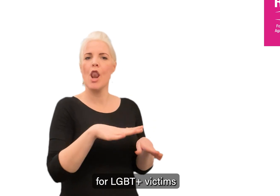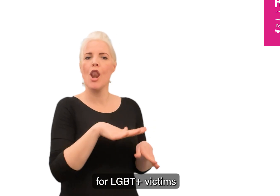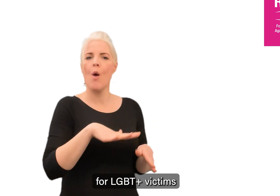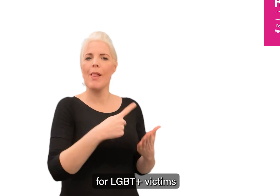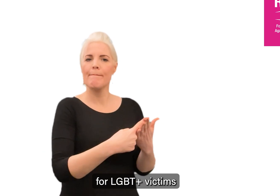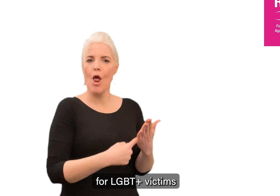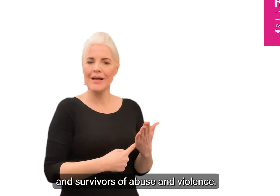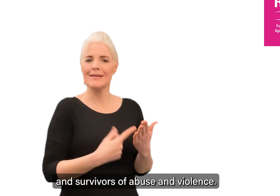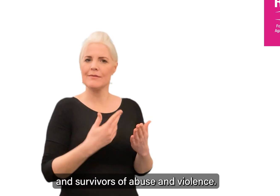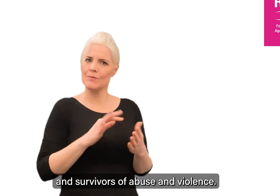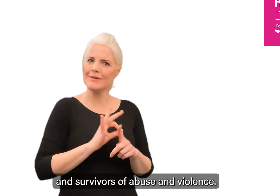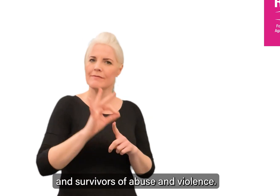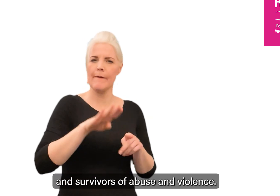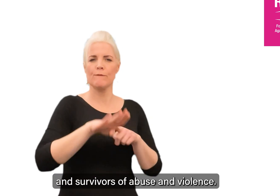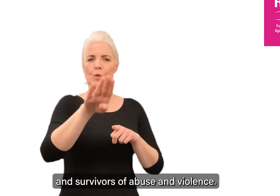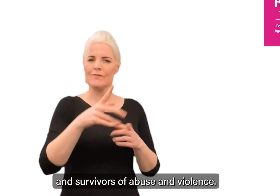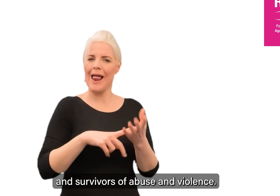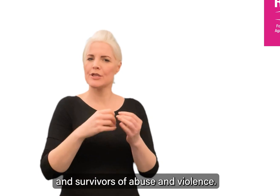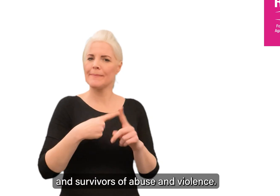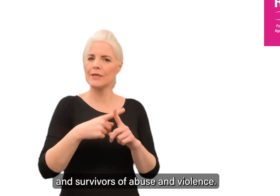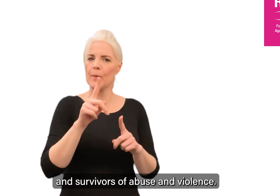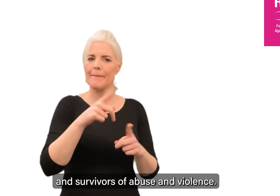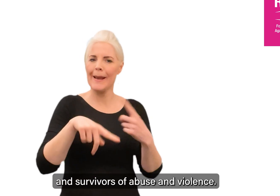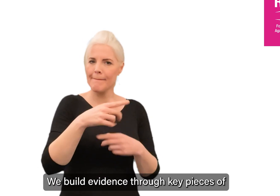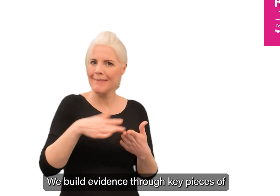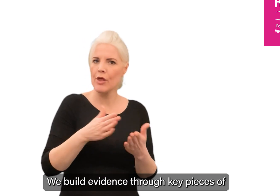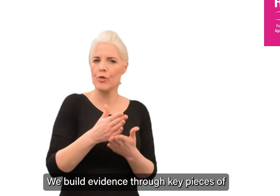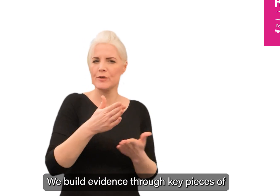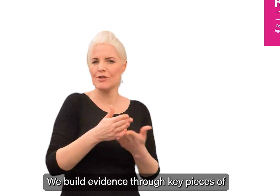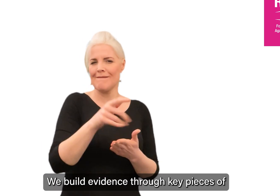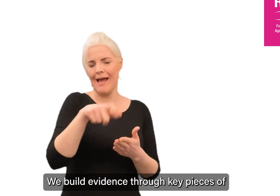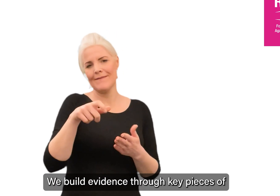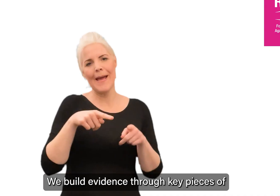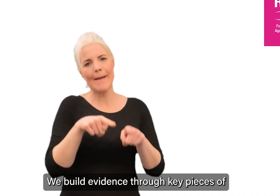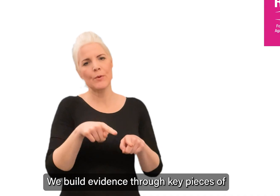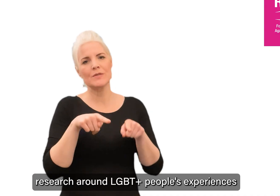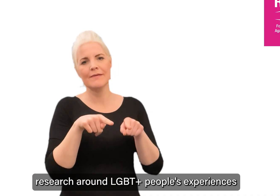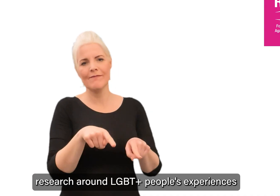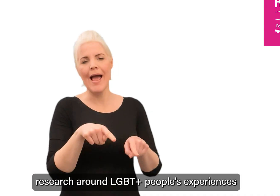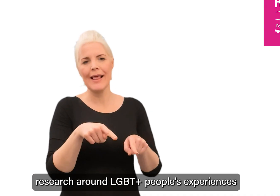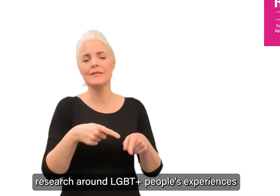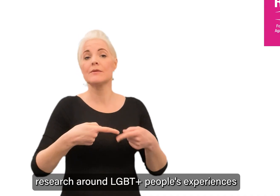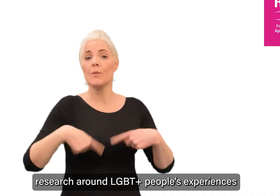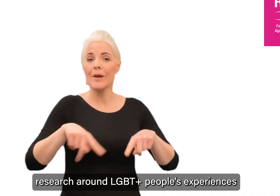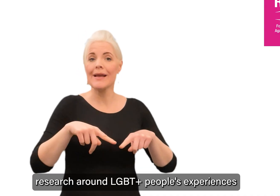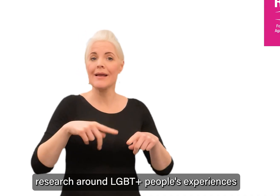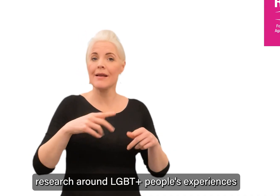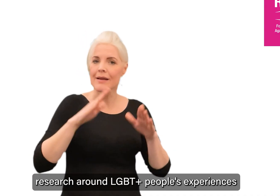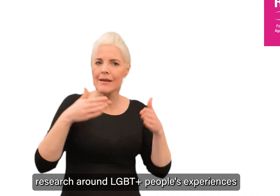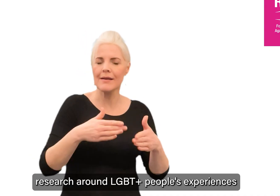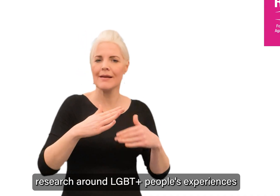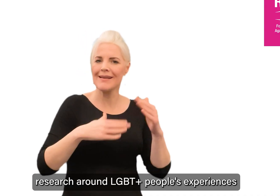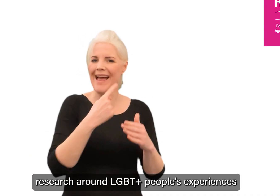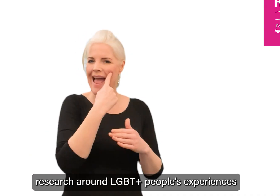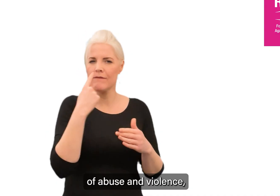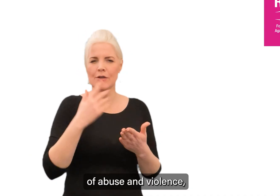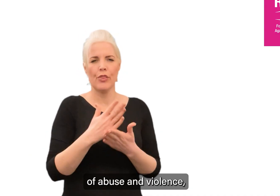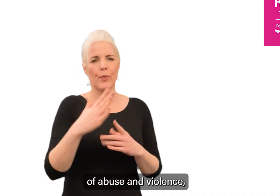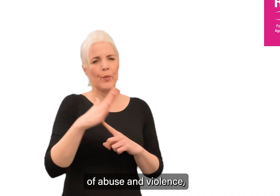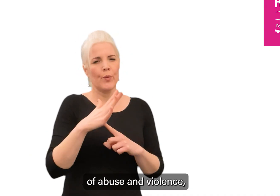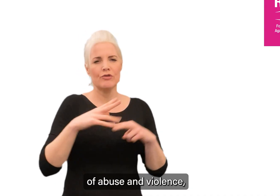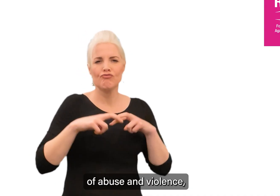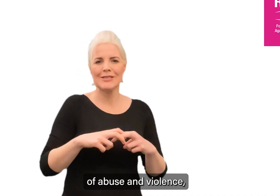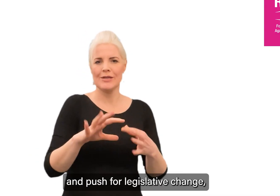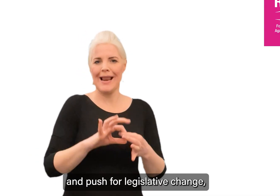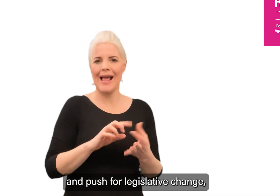for LGBT plus victims and survivors of abuse and violence. We build evidence through key pieces of research around LGBT plus people's experiences of